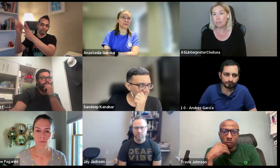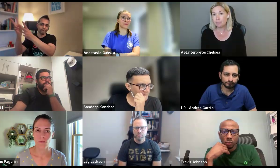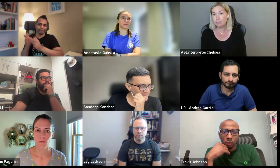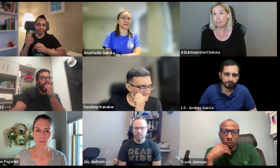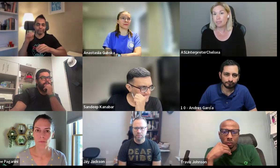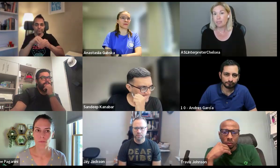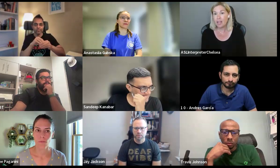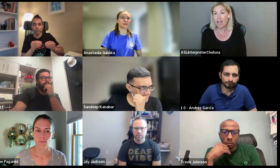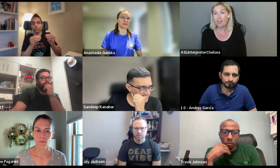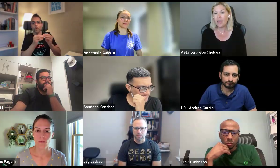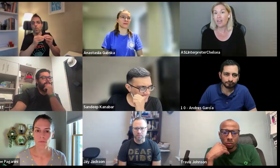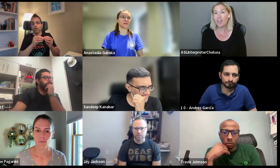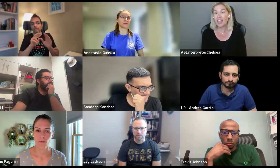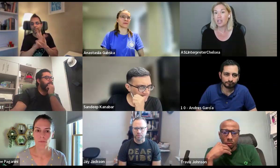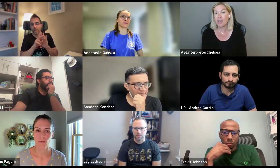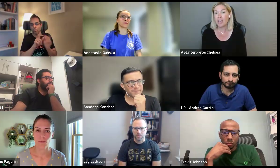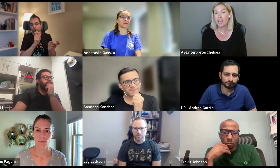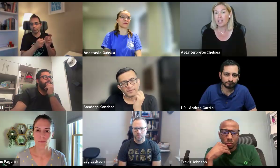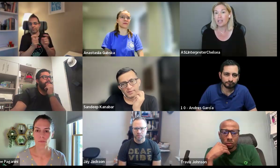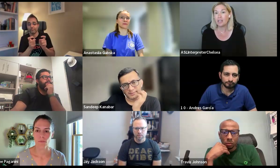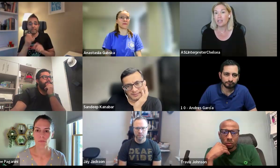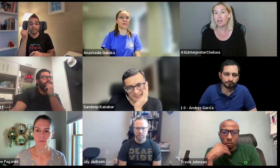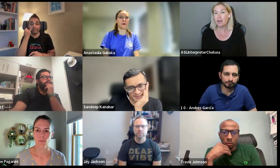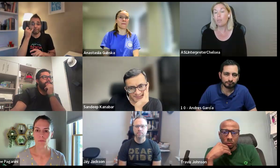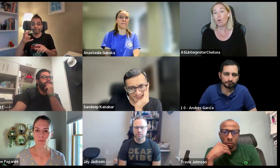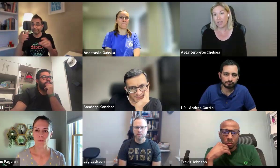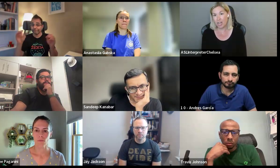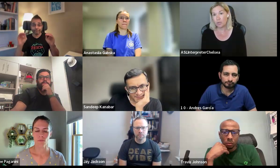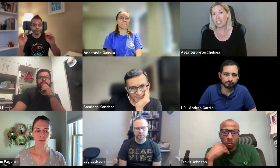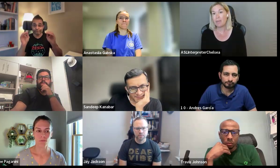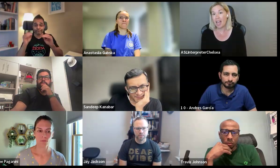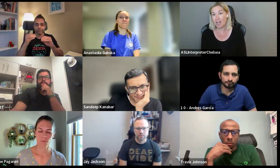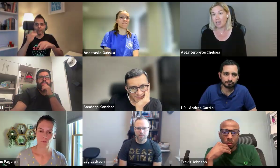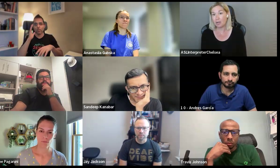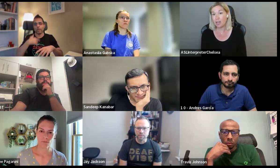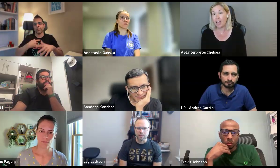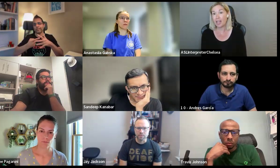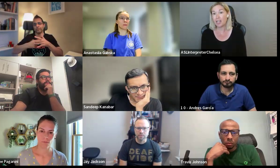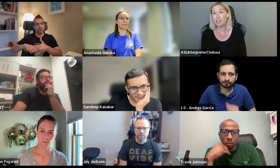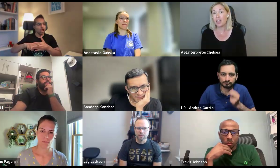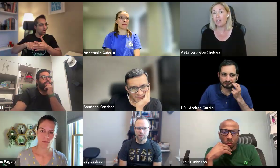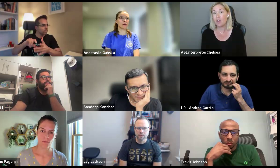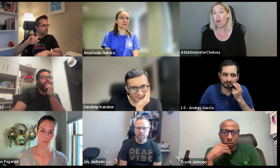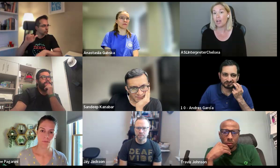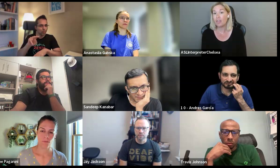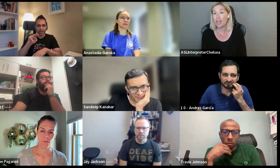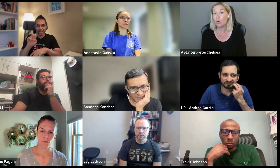DB, and then they can be, more videos can be edited. And if not, then